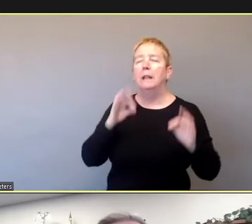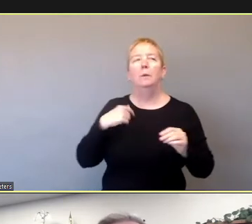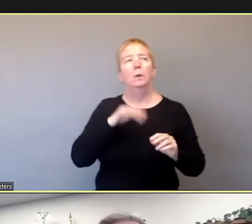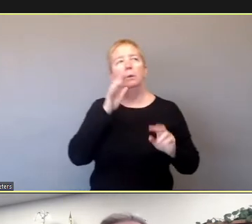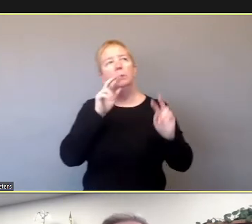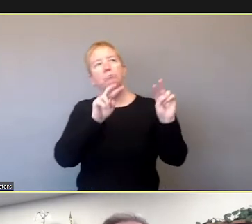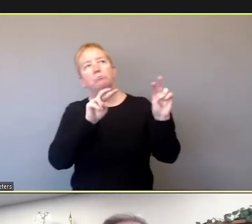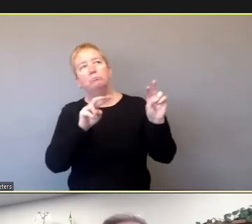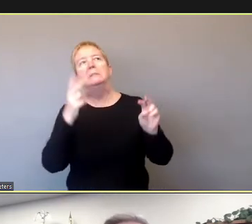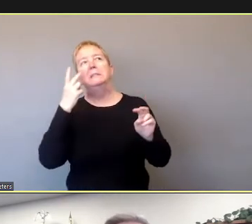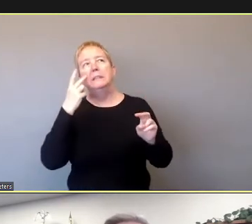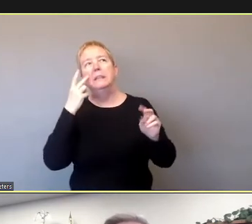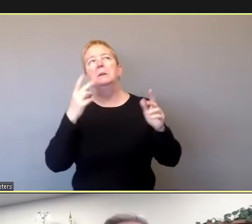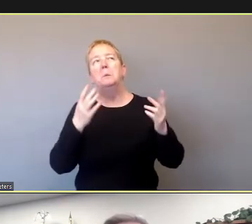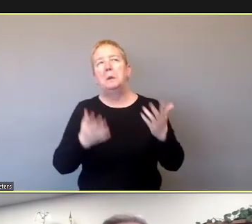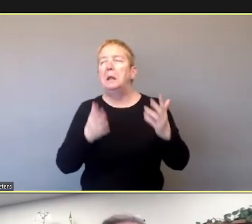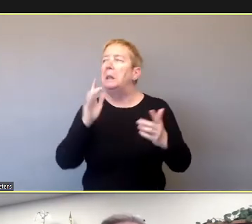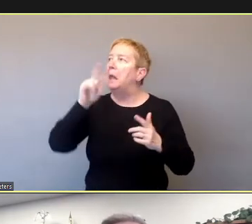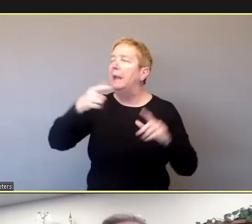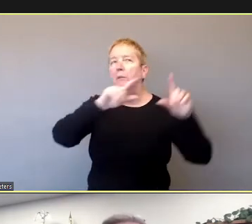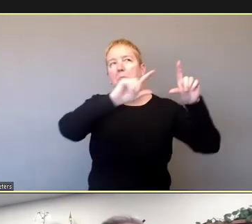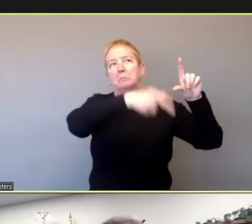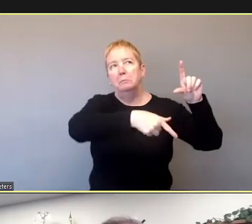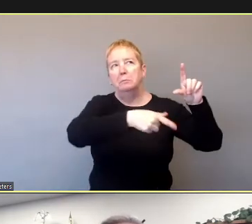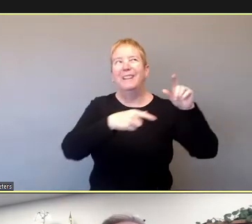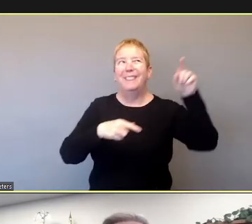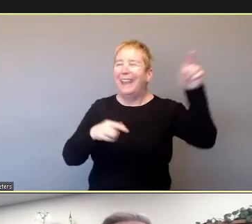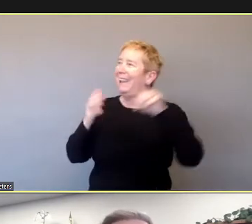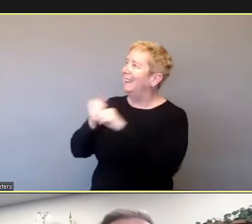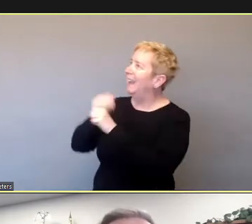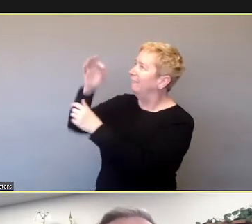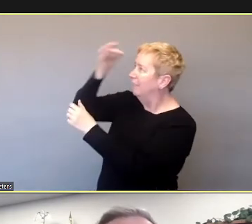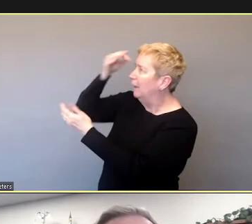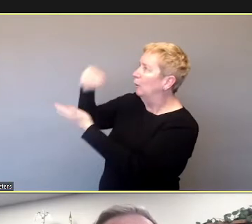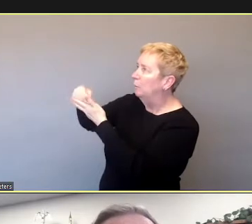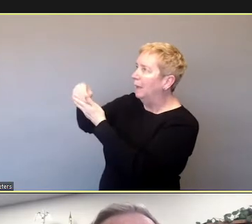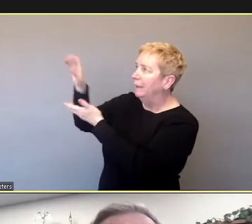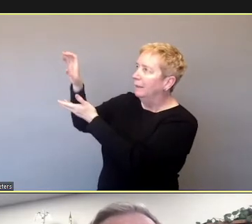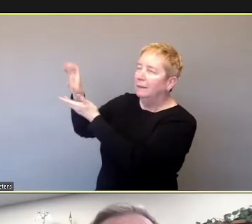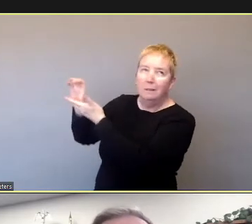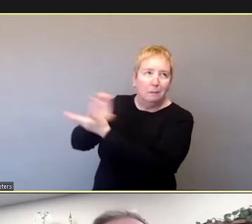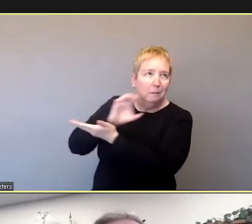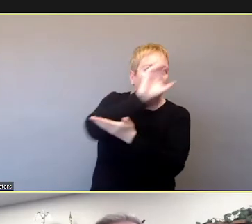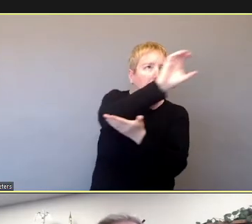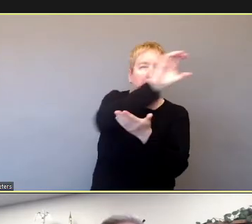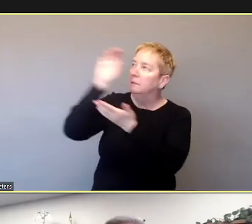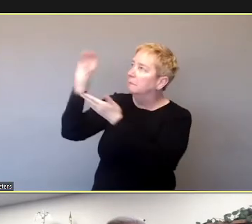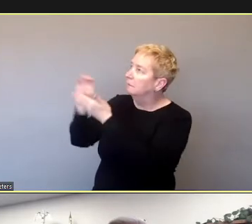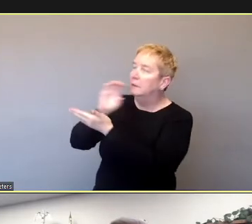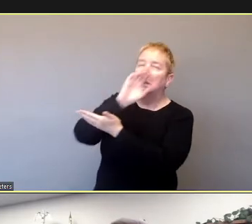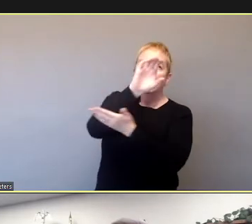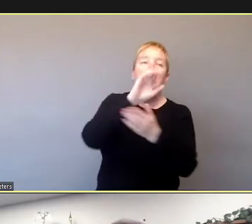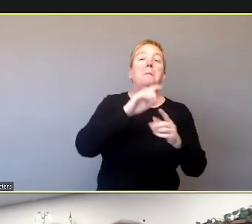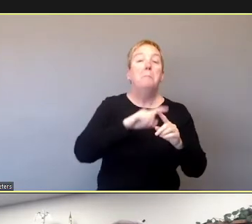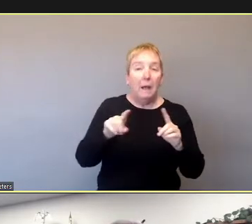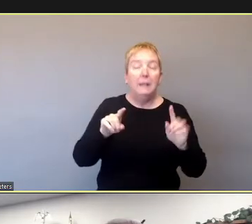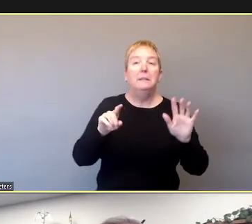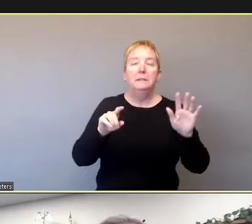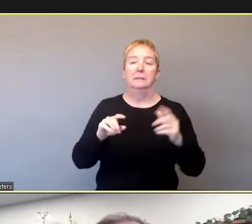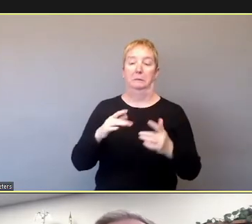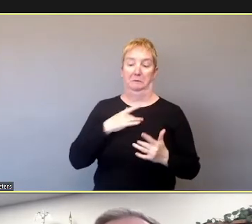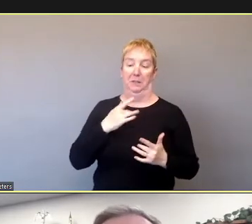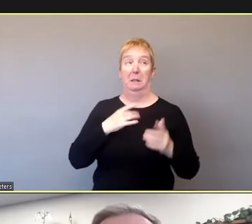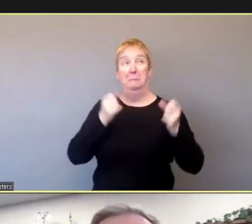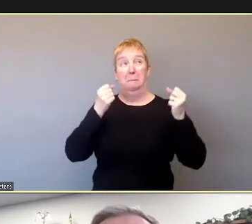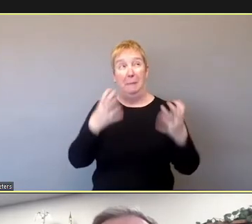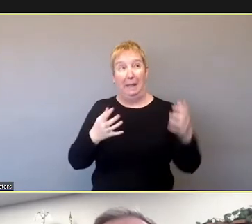to continue to maintain those. But I think most hospitals are now really feeling like they're out of the woods. We still